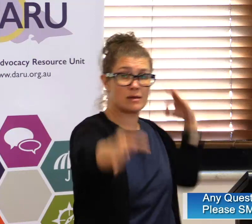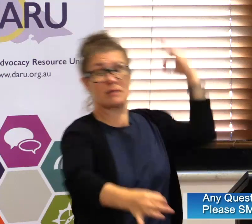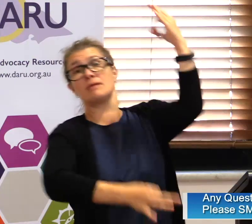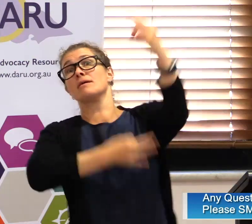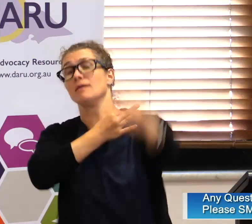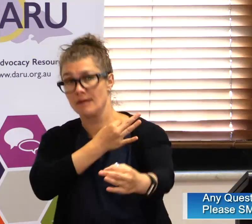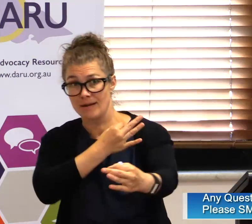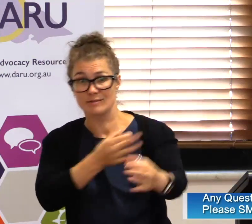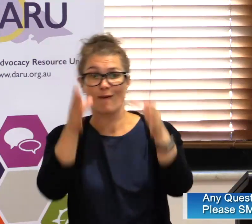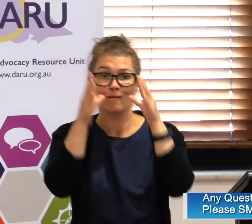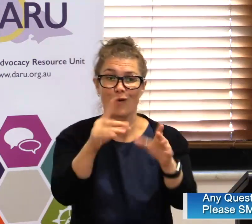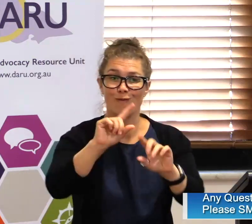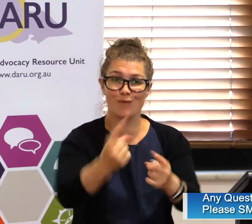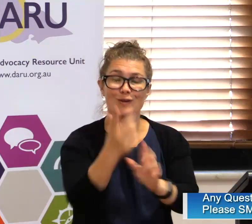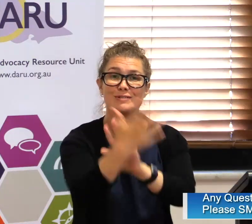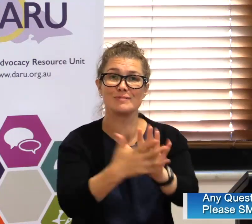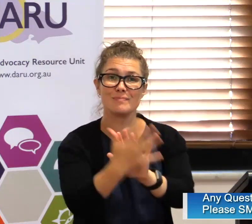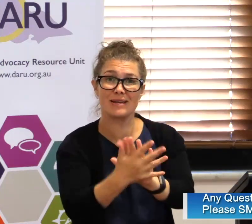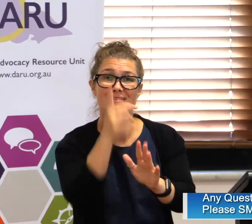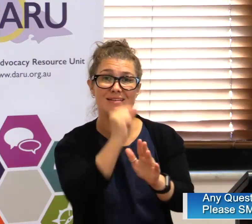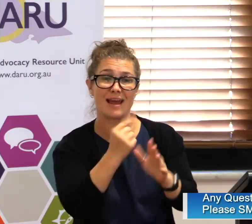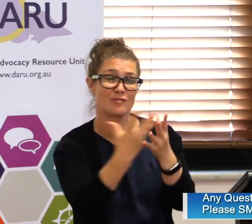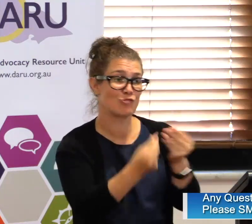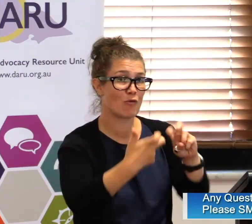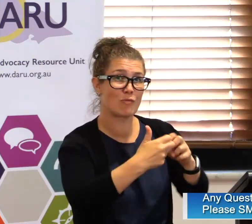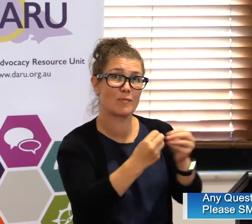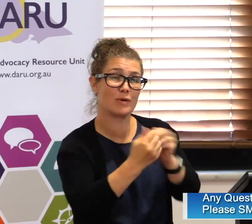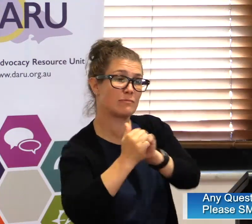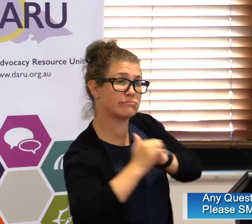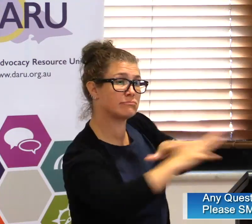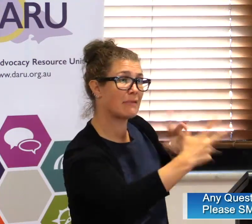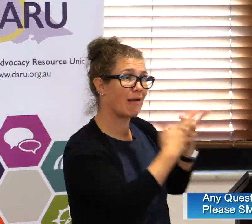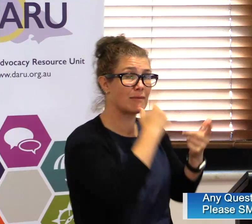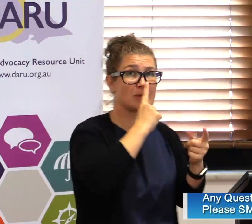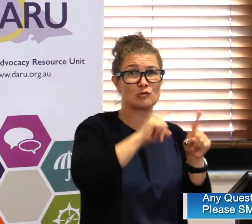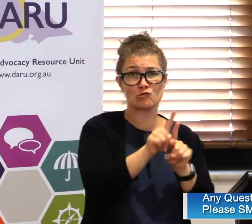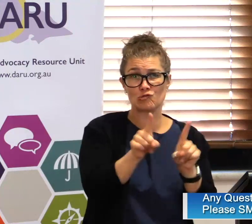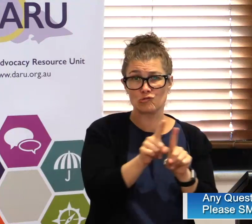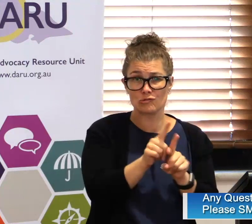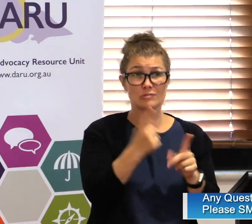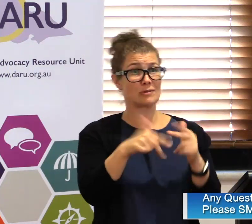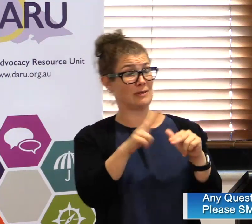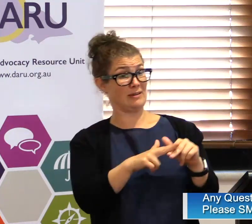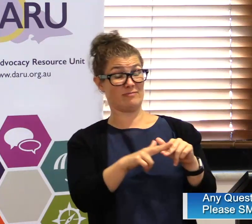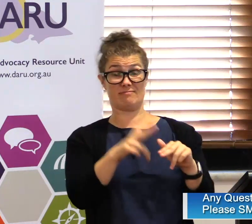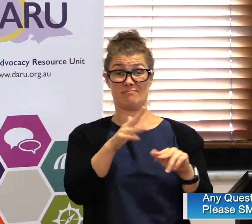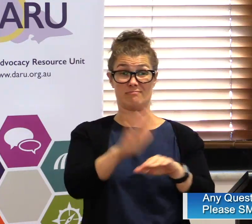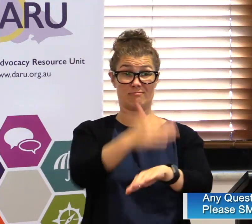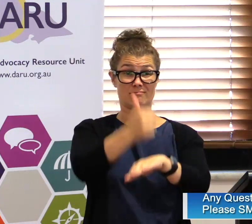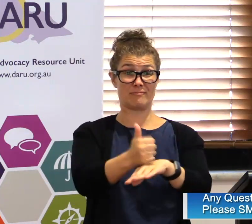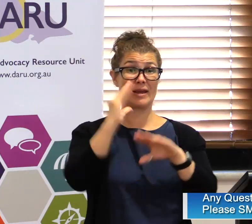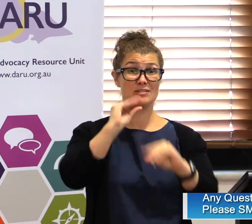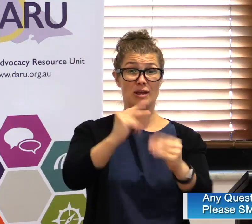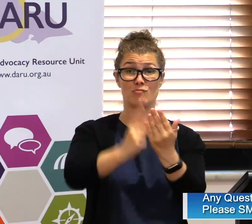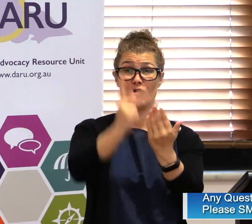vulnerable, then you solve it for others as well. If you can get an education program that is both inclusive